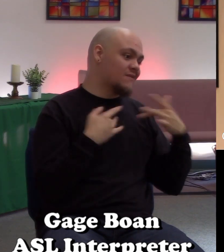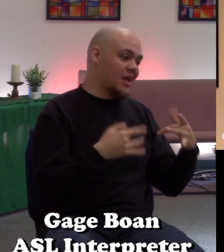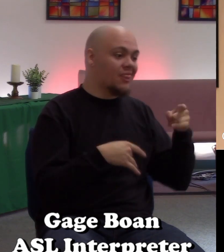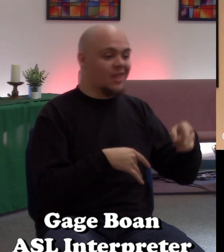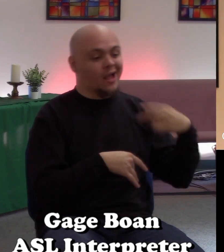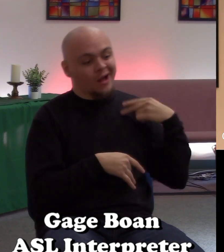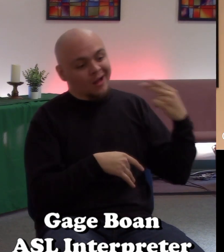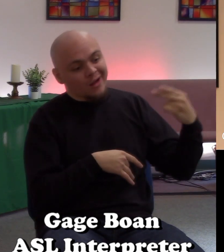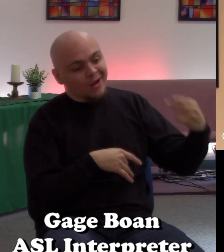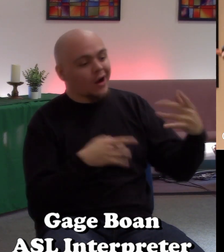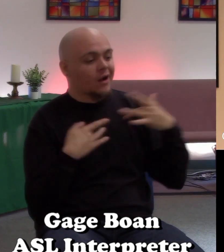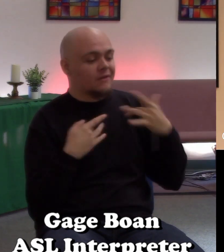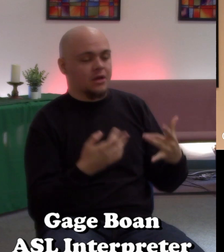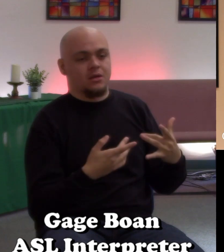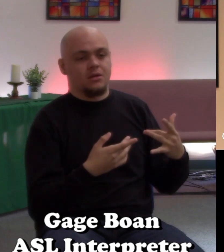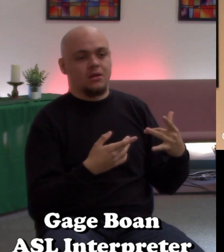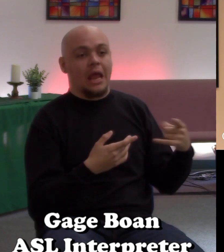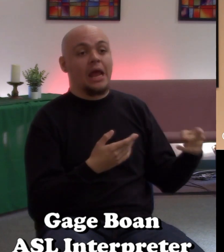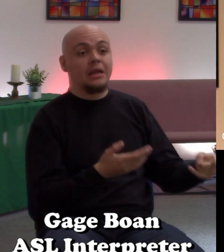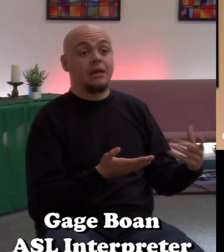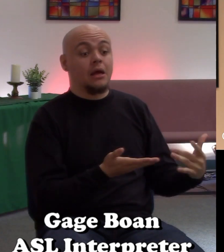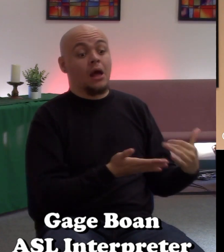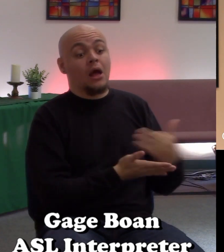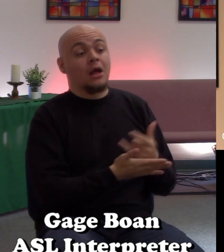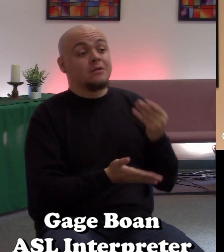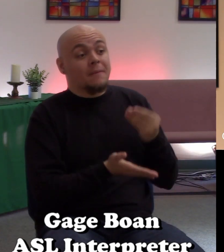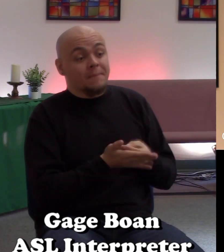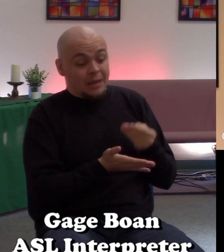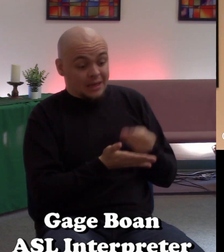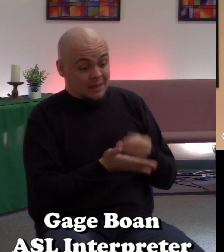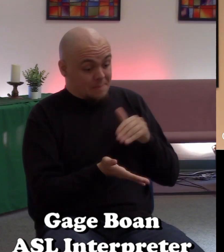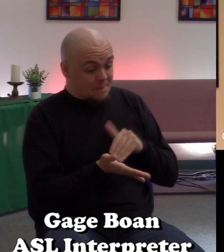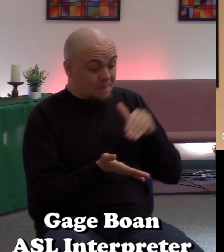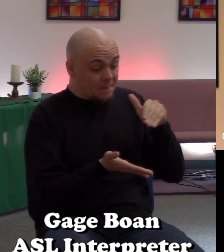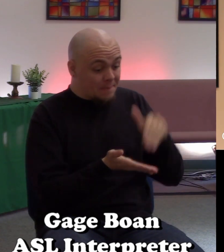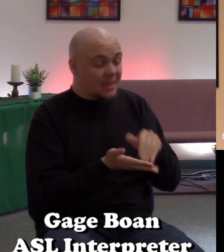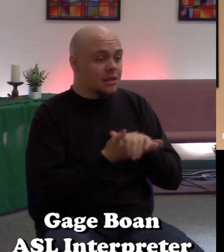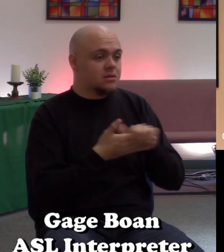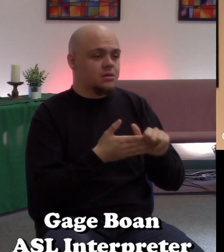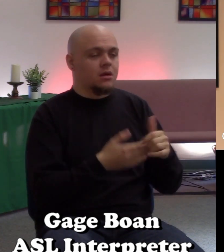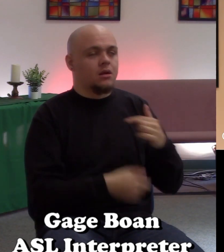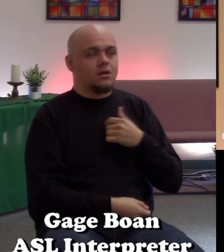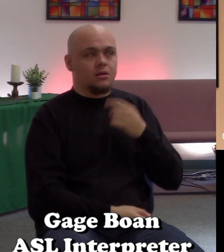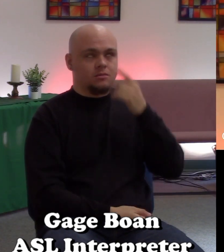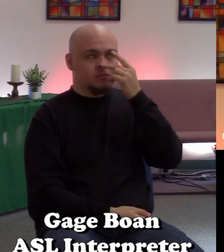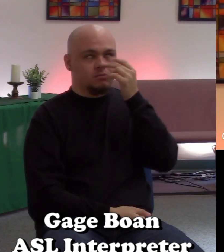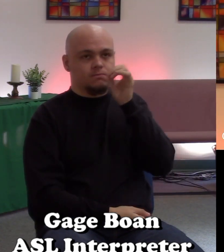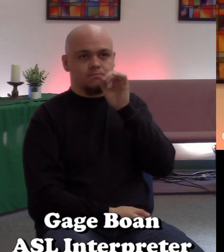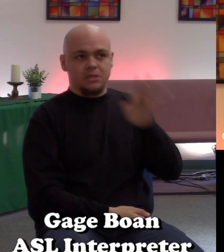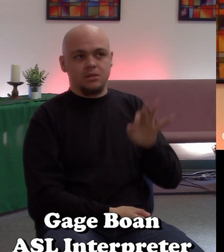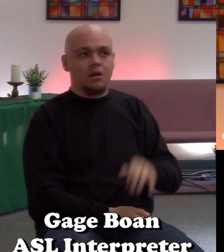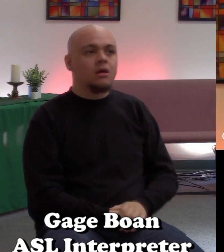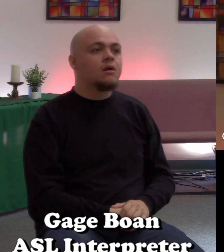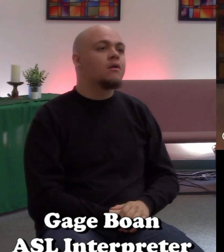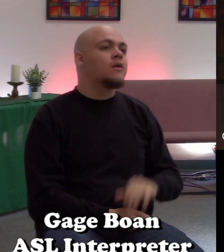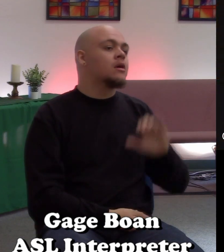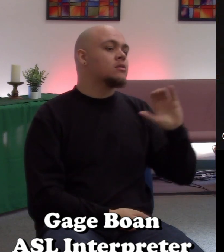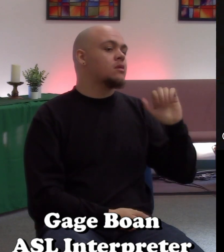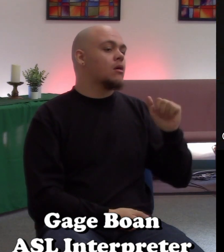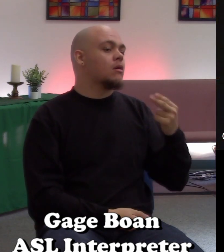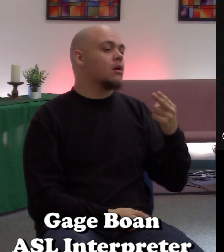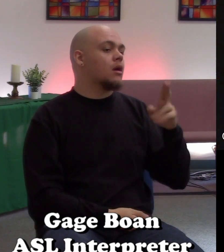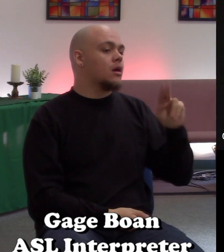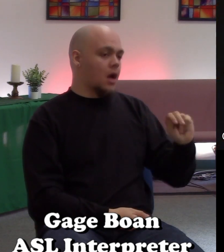time. Oh, look, I can pick this one or that one, or it's close, good enough. And he made millions on this. Ticks me